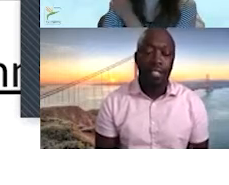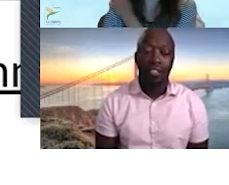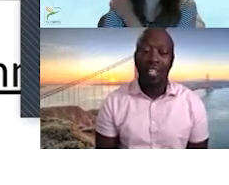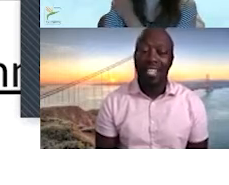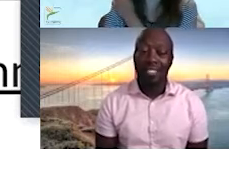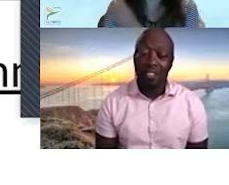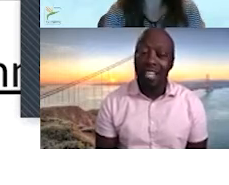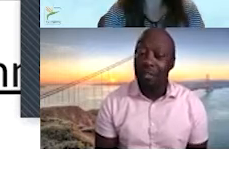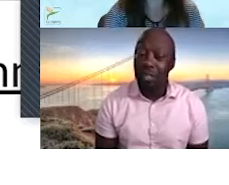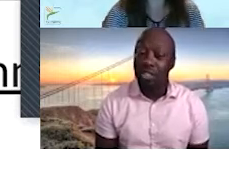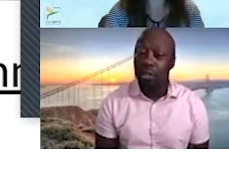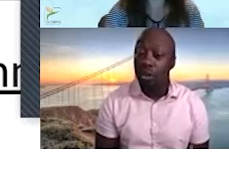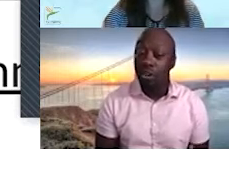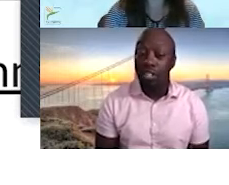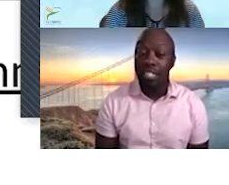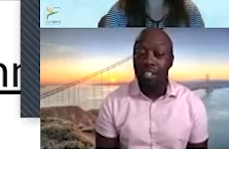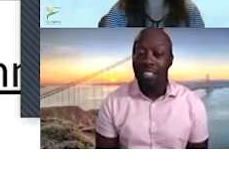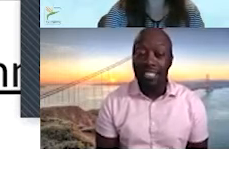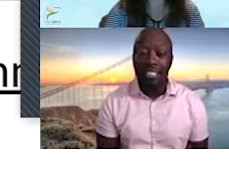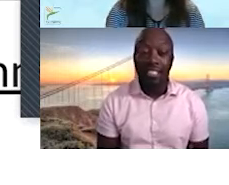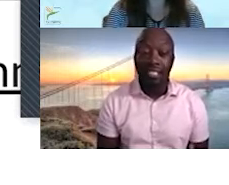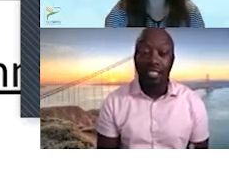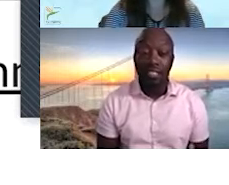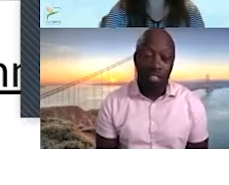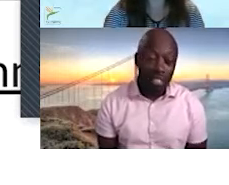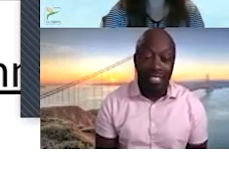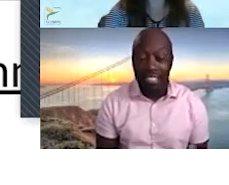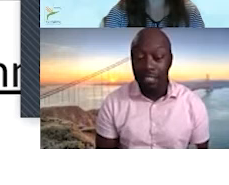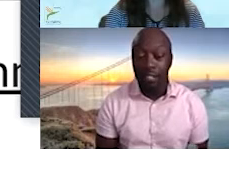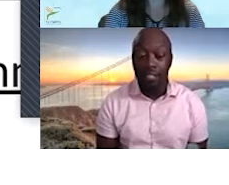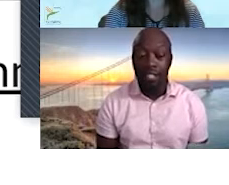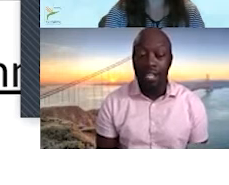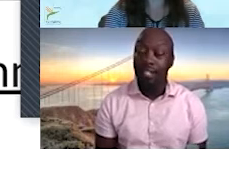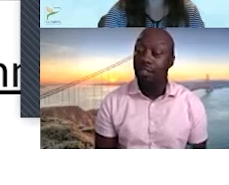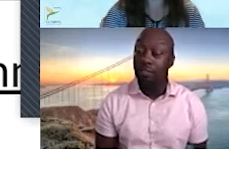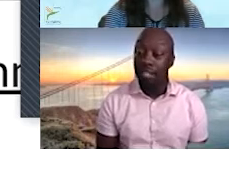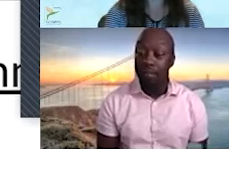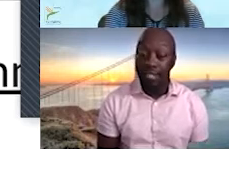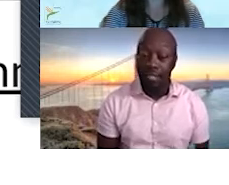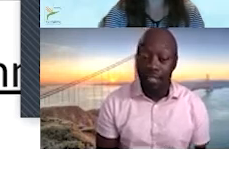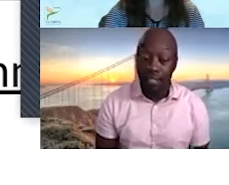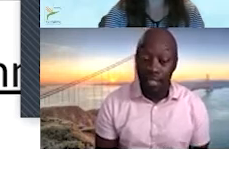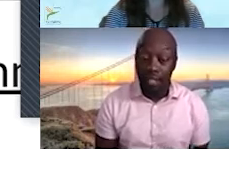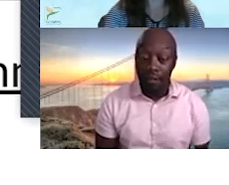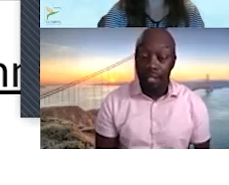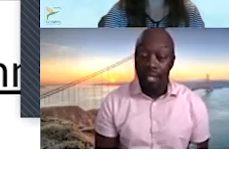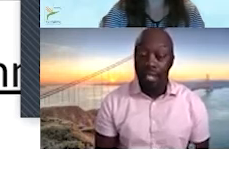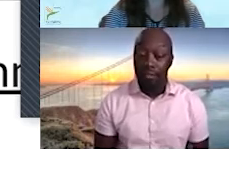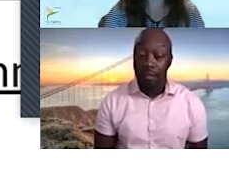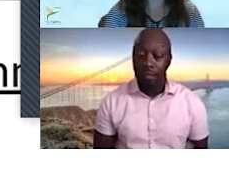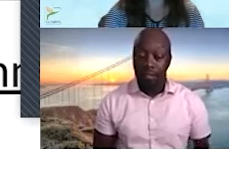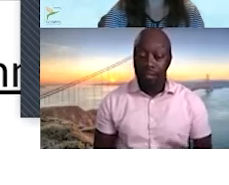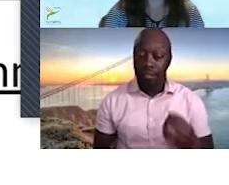And third language so early, around the 3 to 6 months, I don't recommend it.